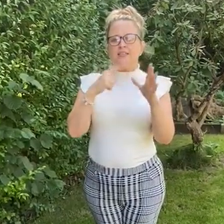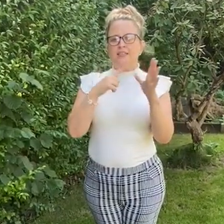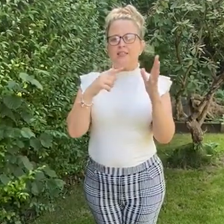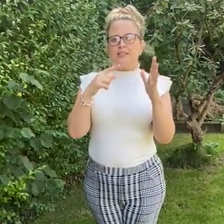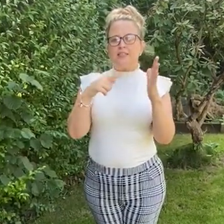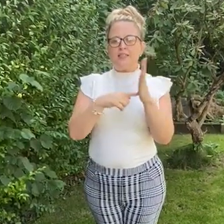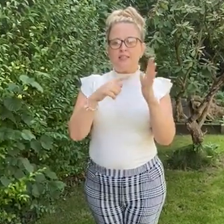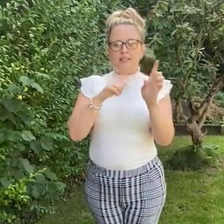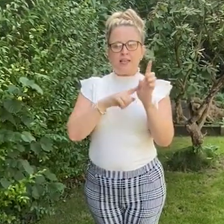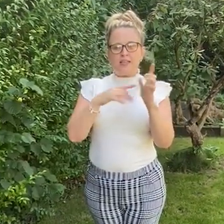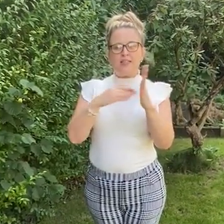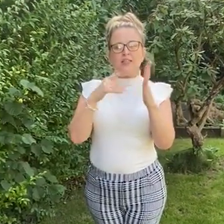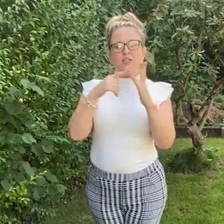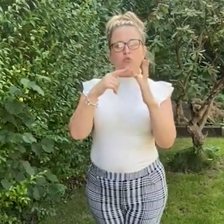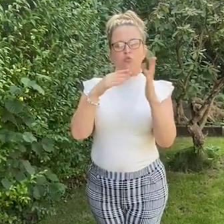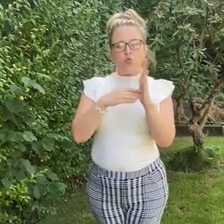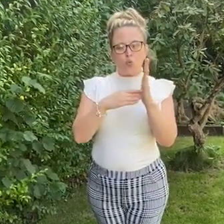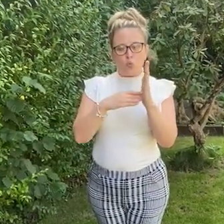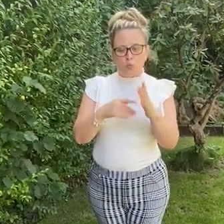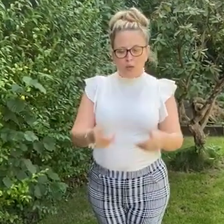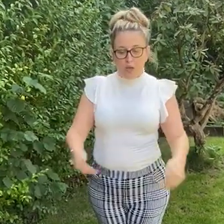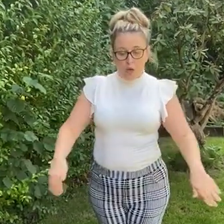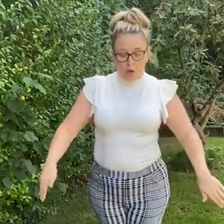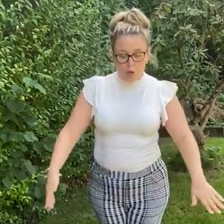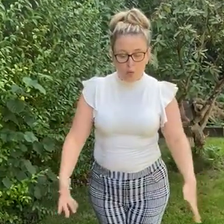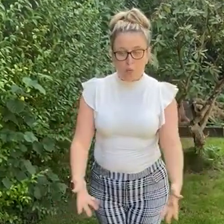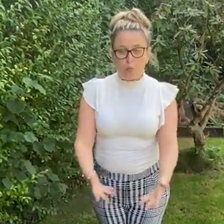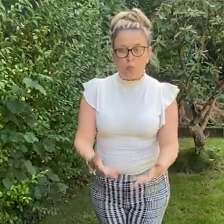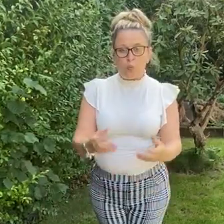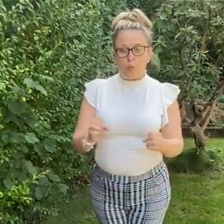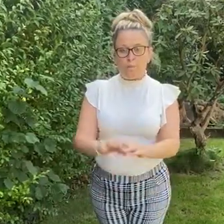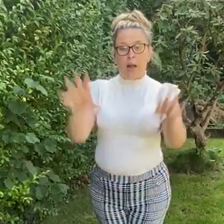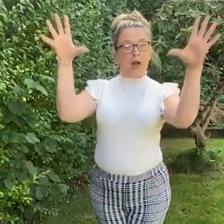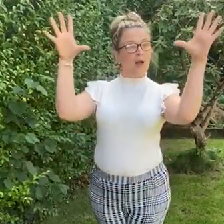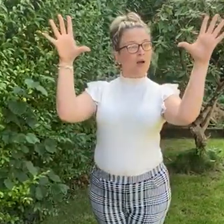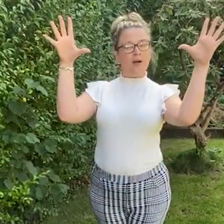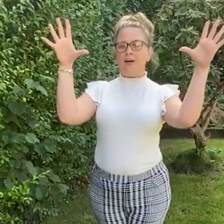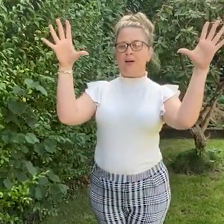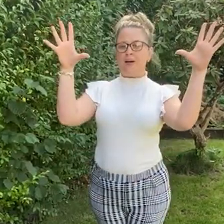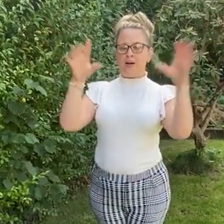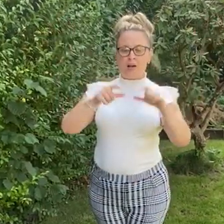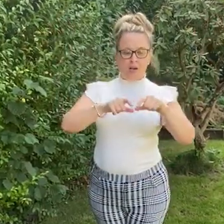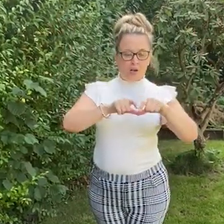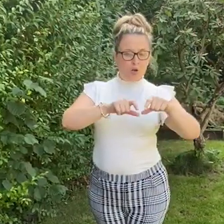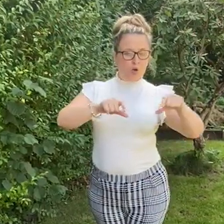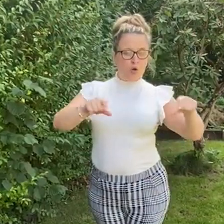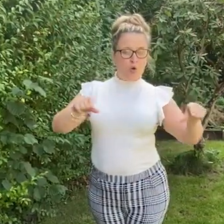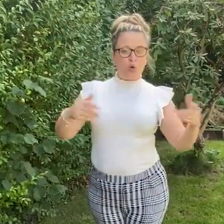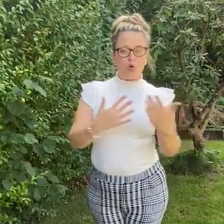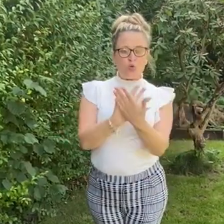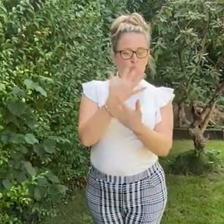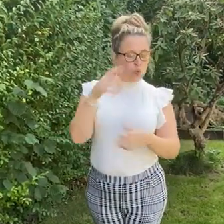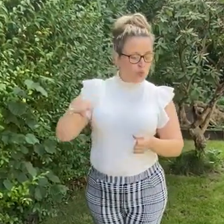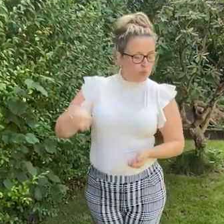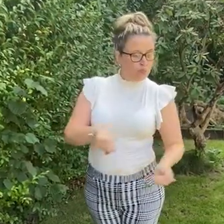magnificent broom With seats for the witch And the cat